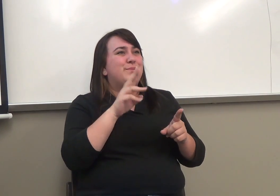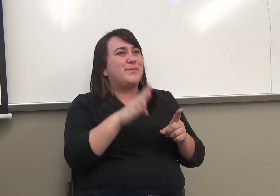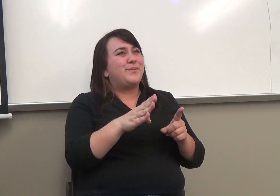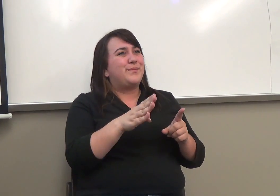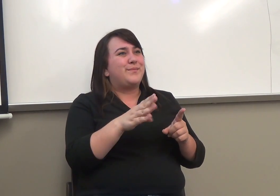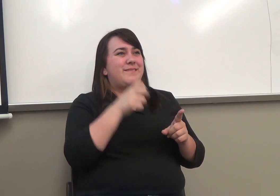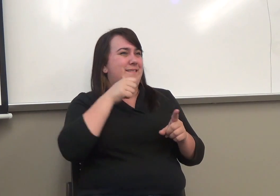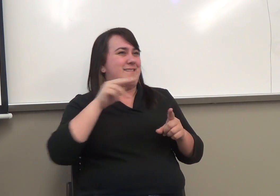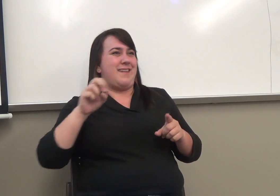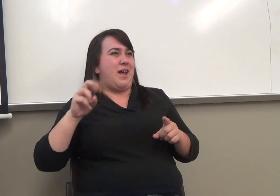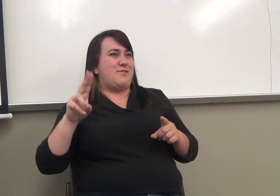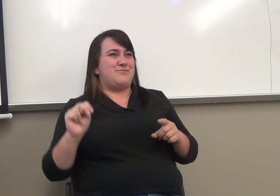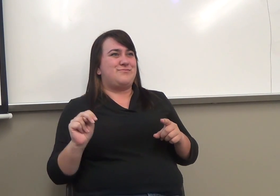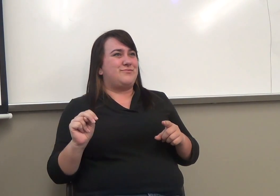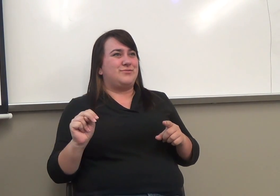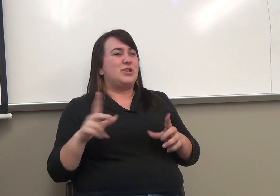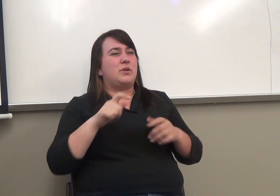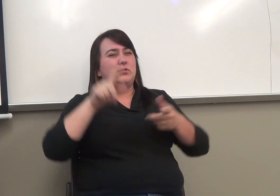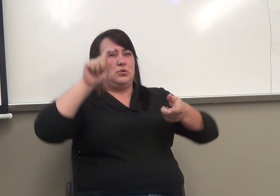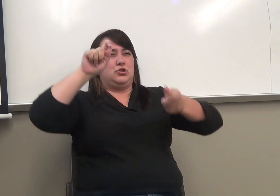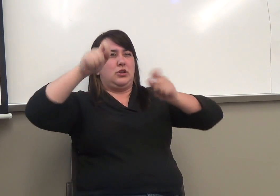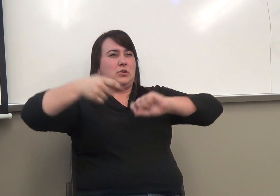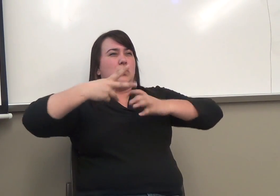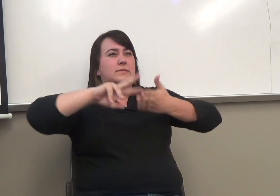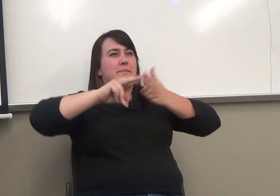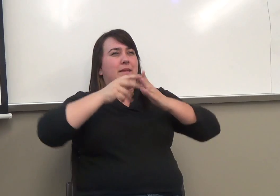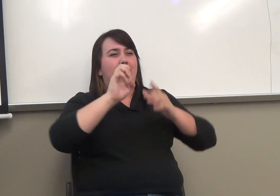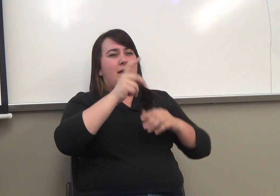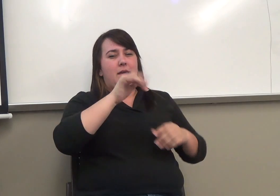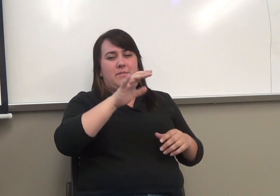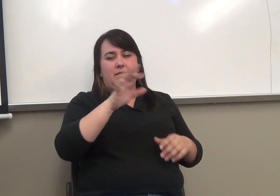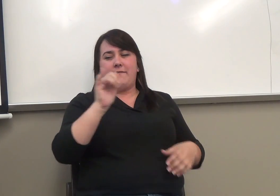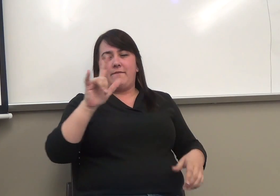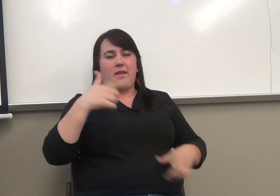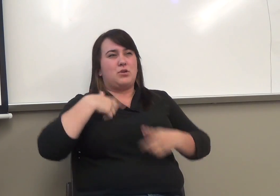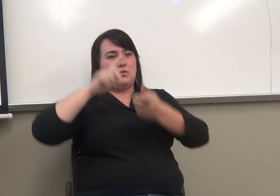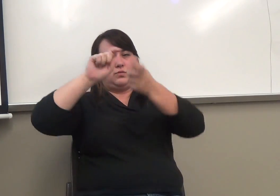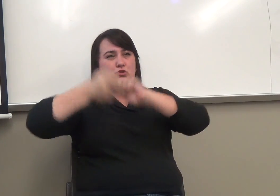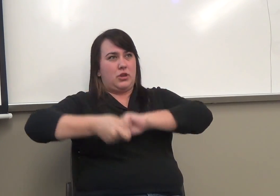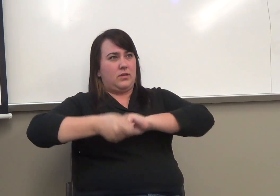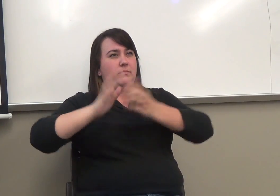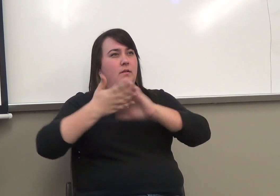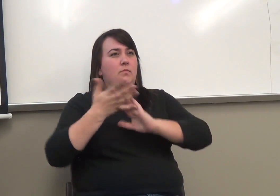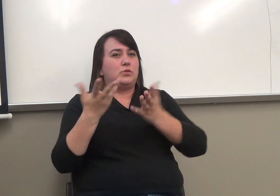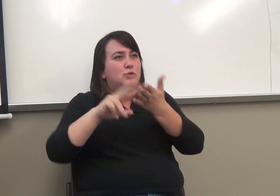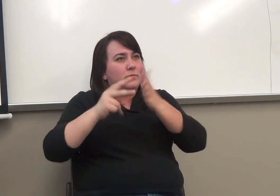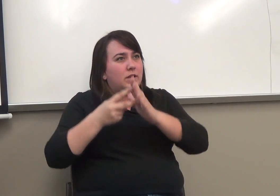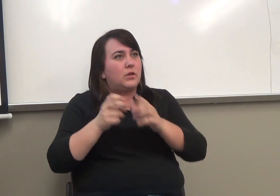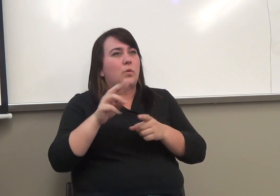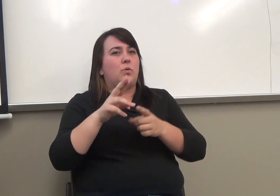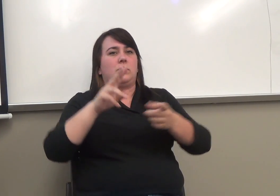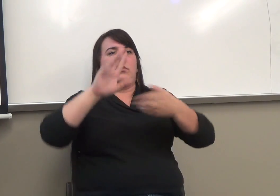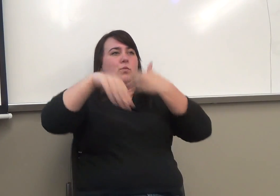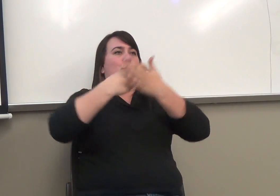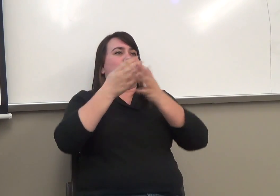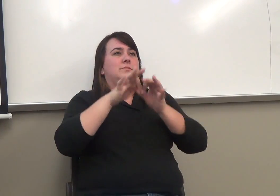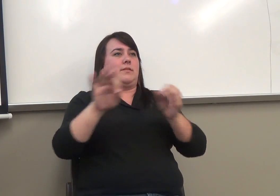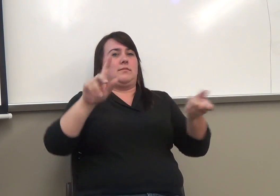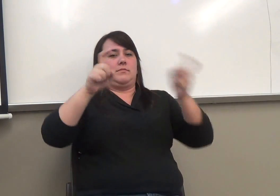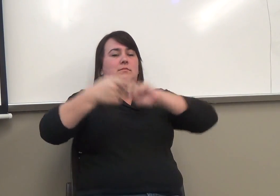that is, whatever you mean. Or change the whole sentence around. I did very badly on my. You could say I